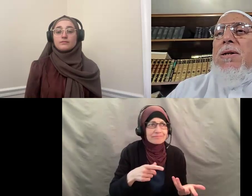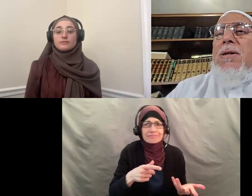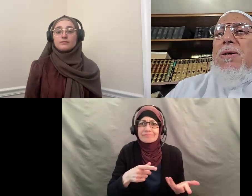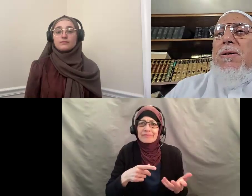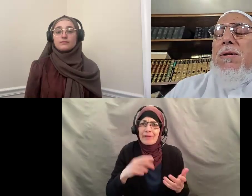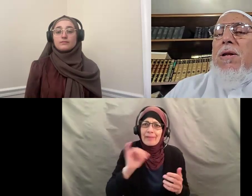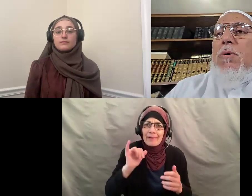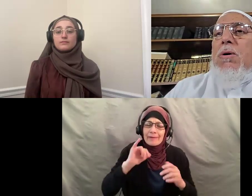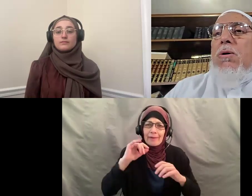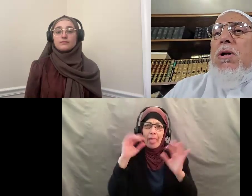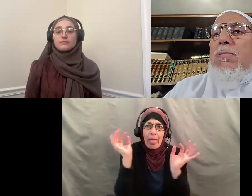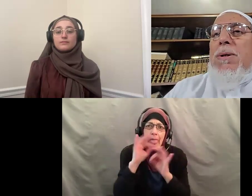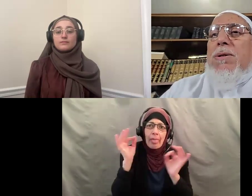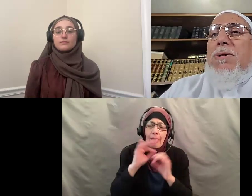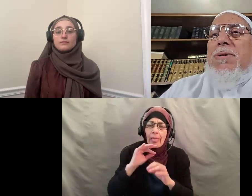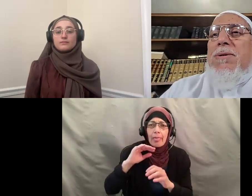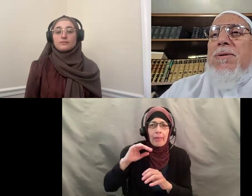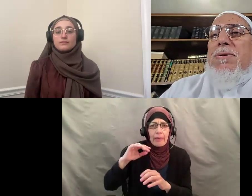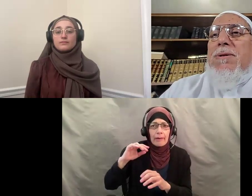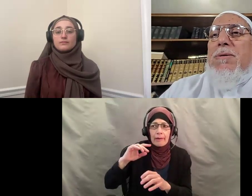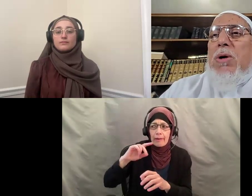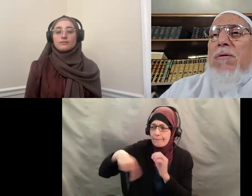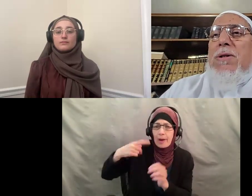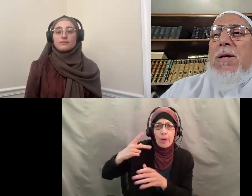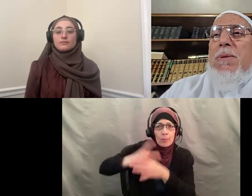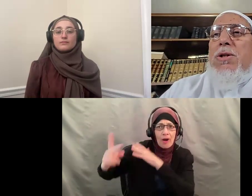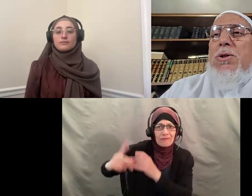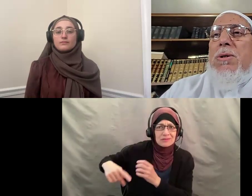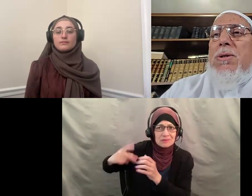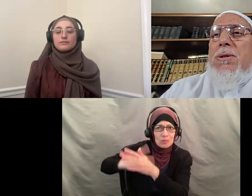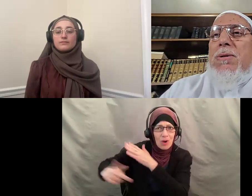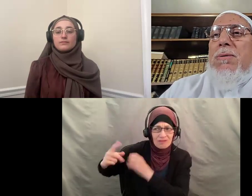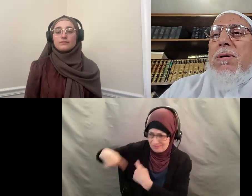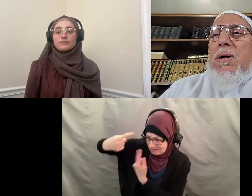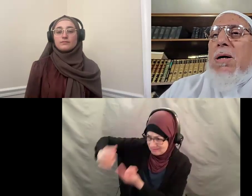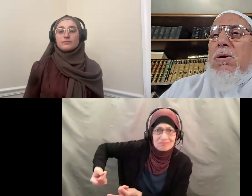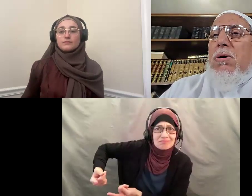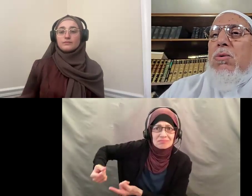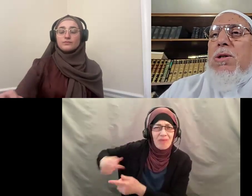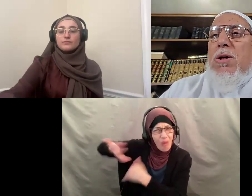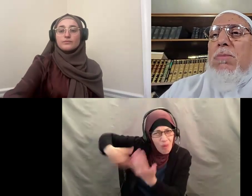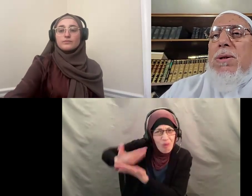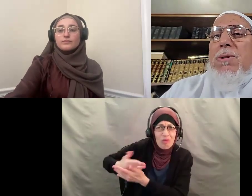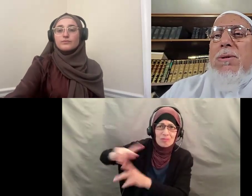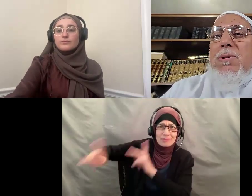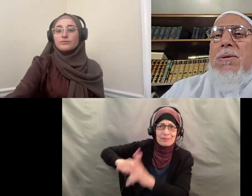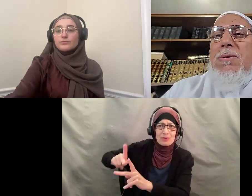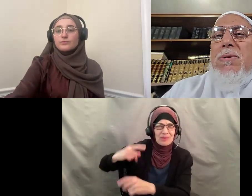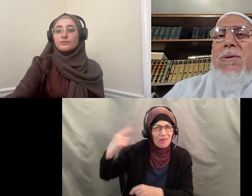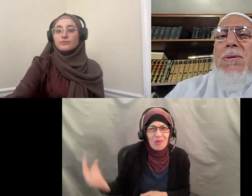existed, they were all humans. Prophets and messengers are always